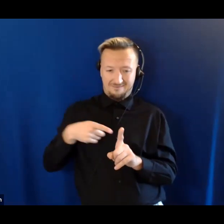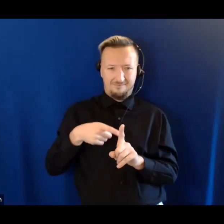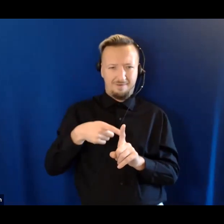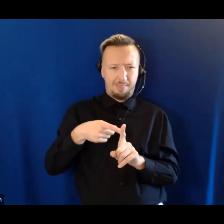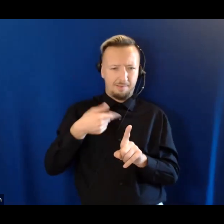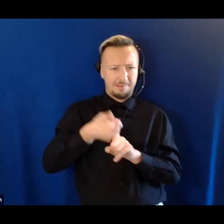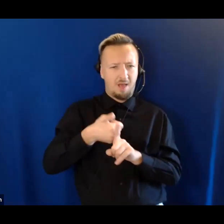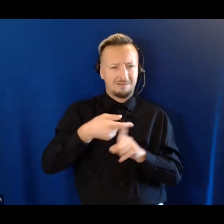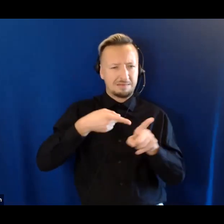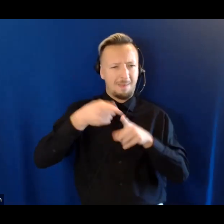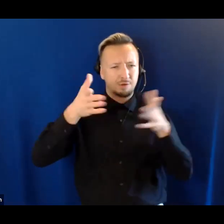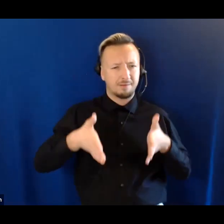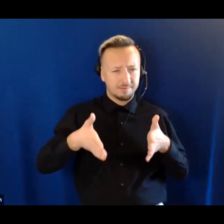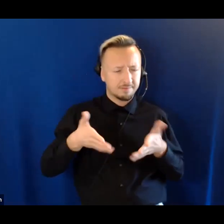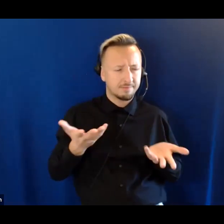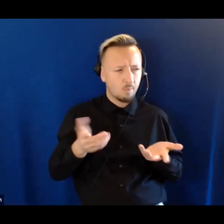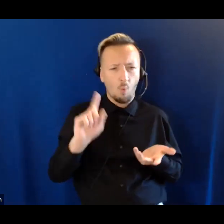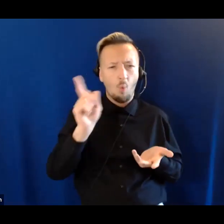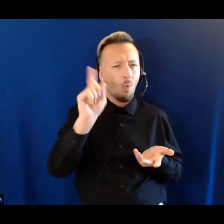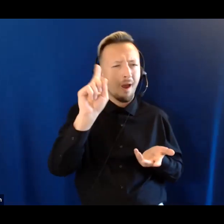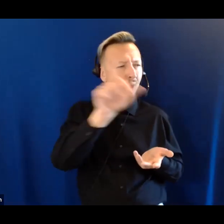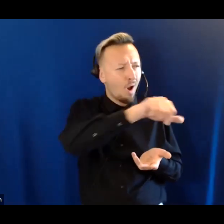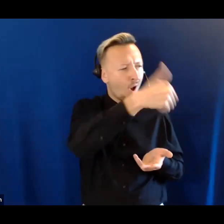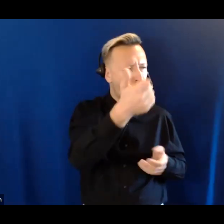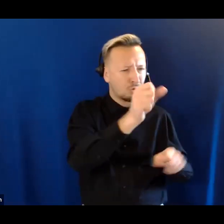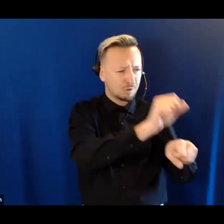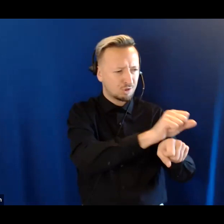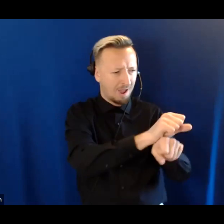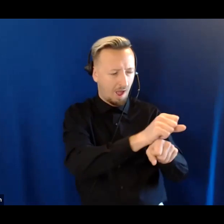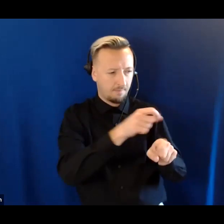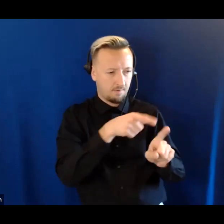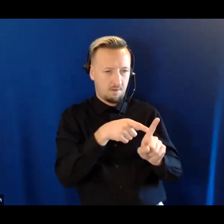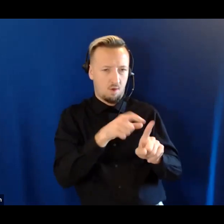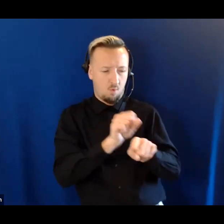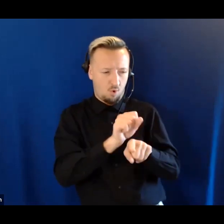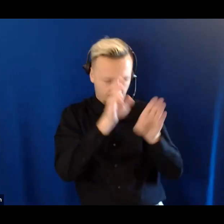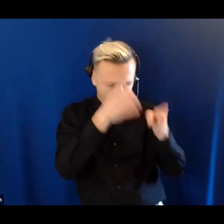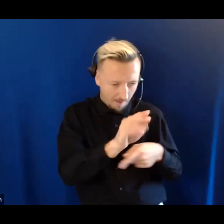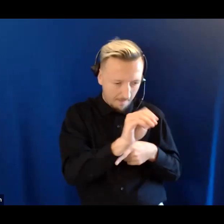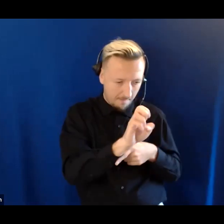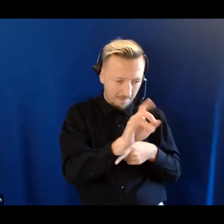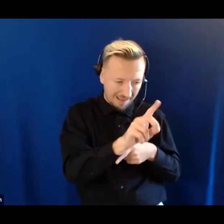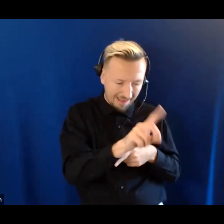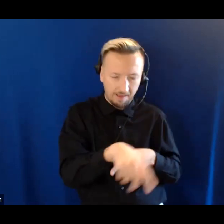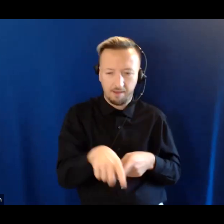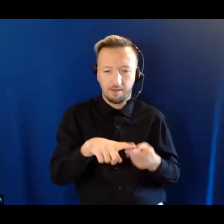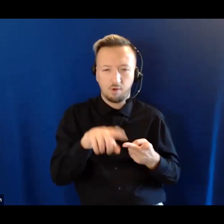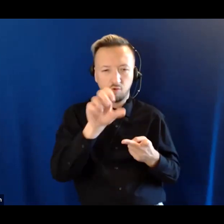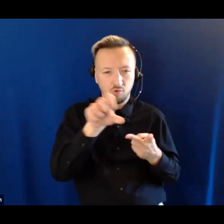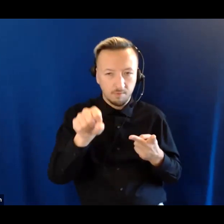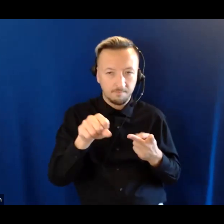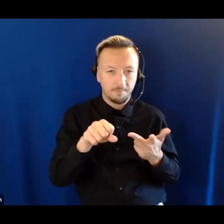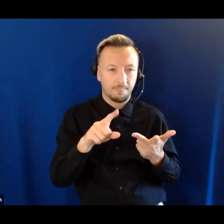else can you go that someone, you know, focuses on Medicaid or focuses on Social Security? We